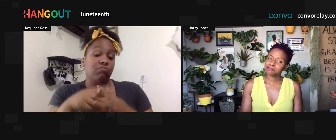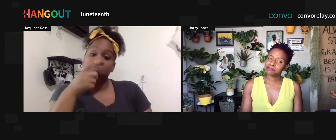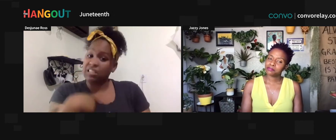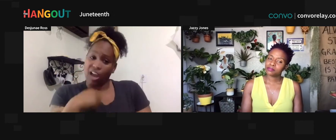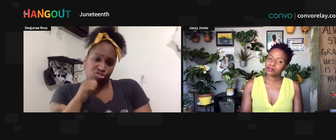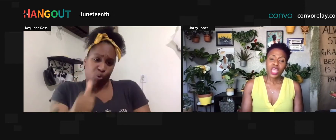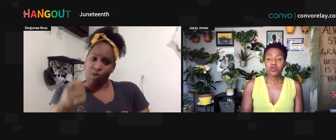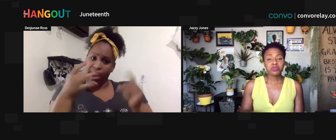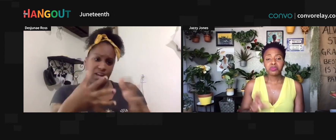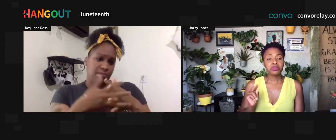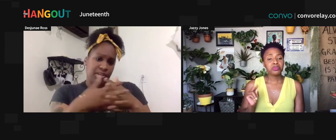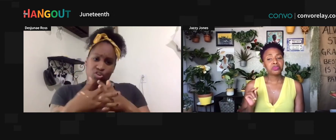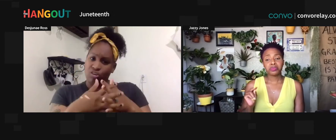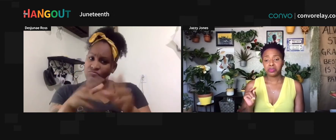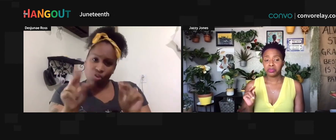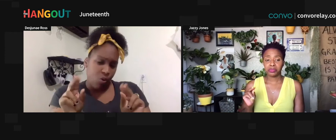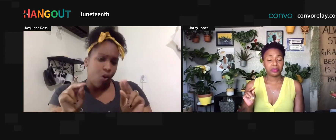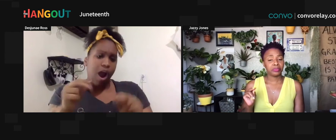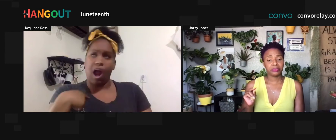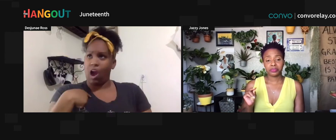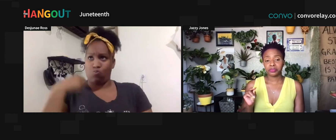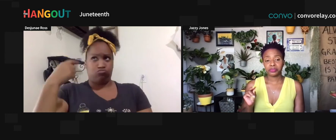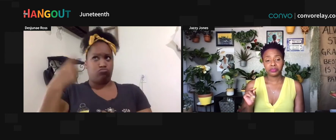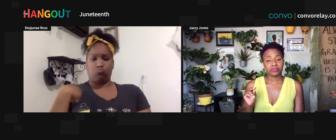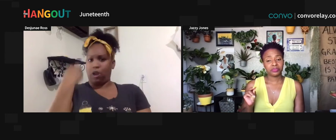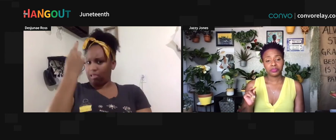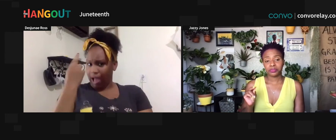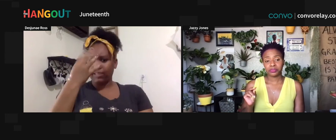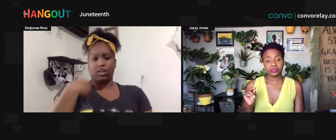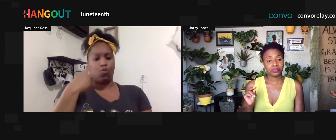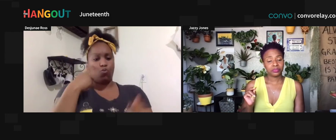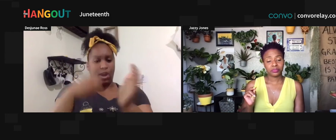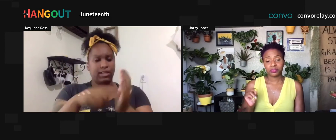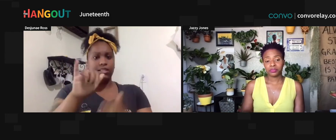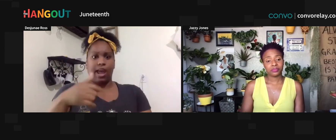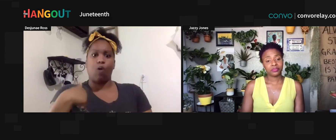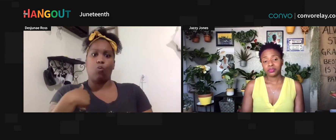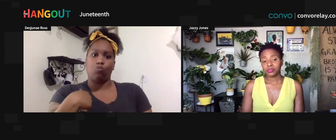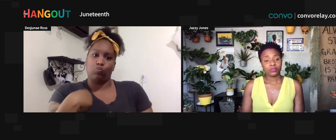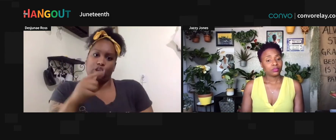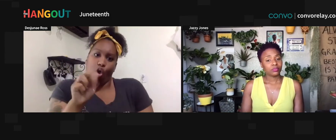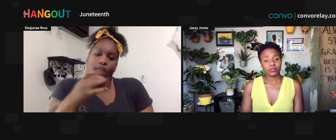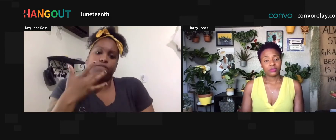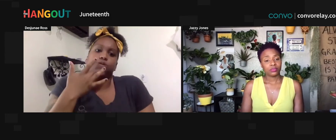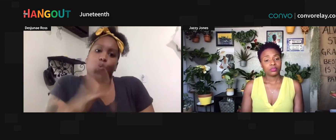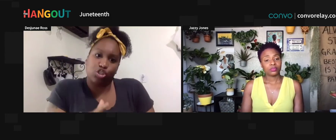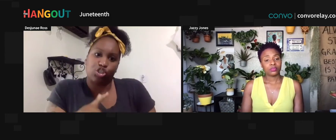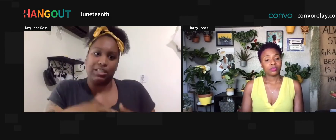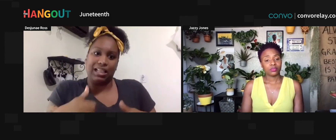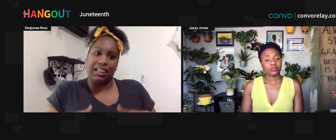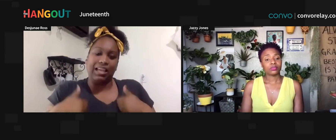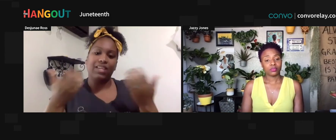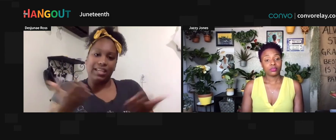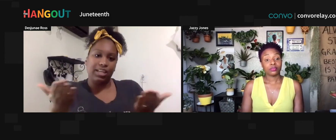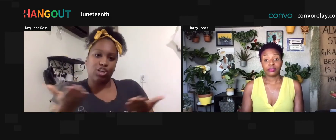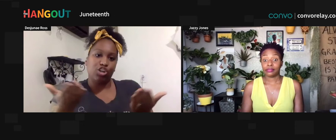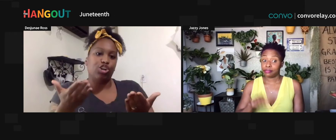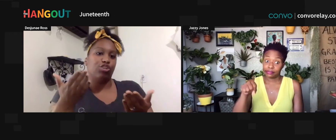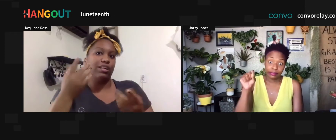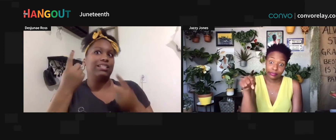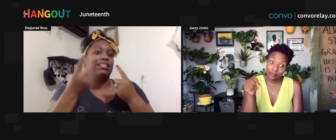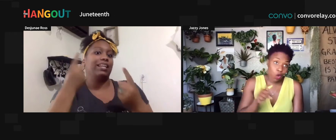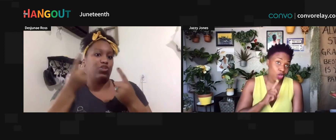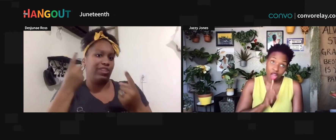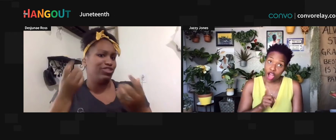it's not like we're saying that we hate America. That's that's not our narrative. Not at all. It's just that